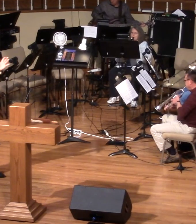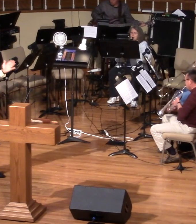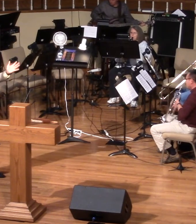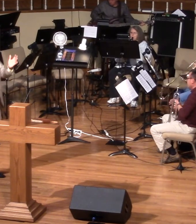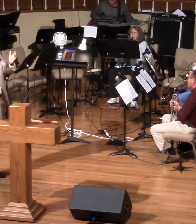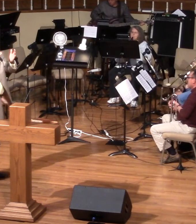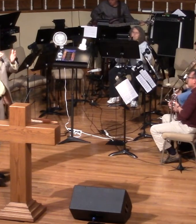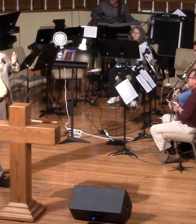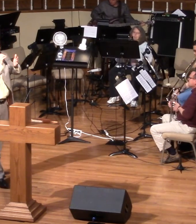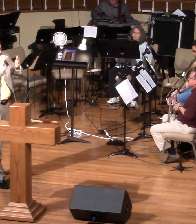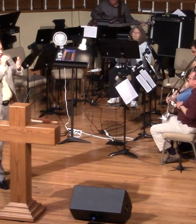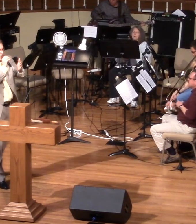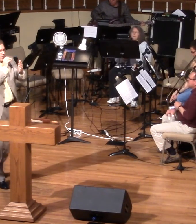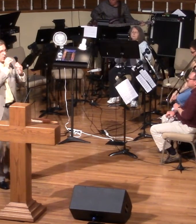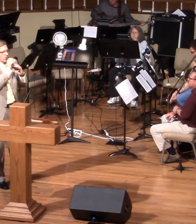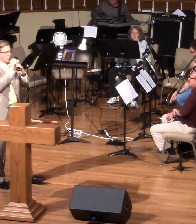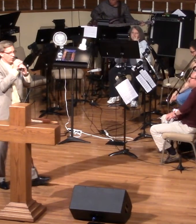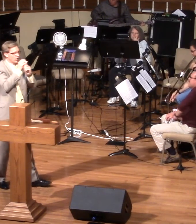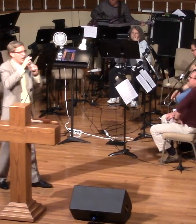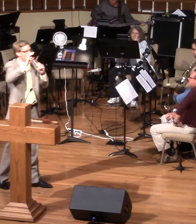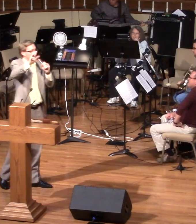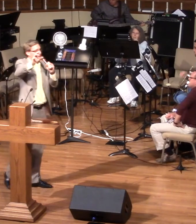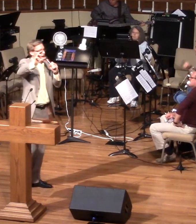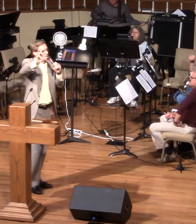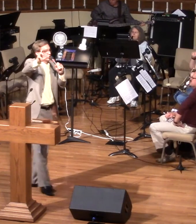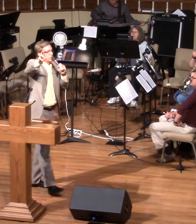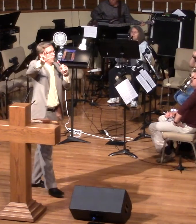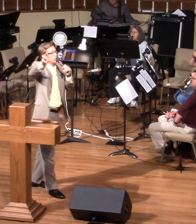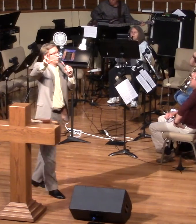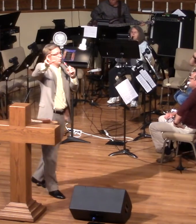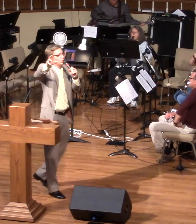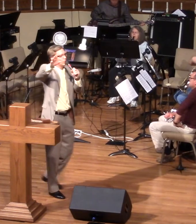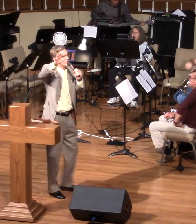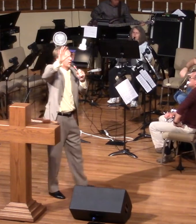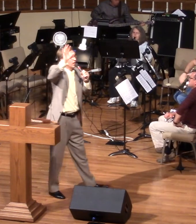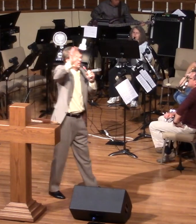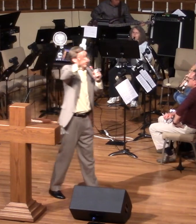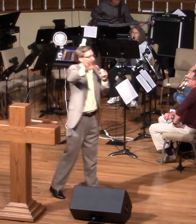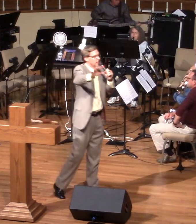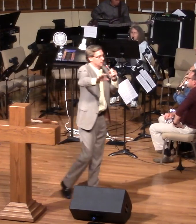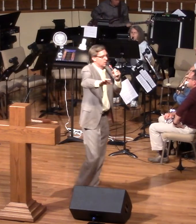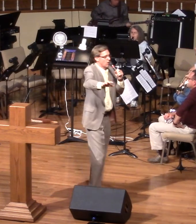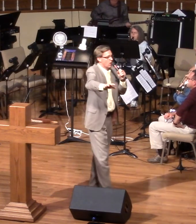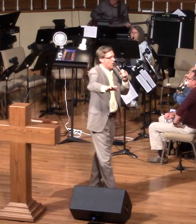Last verse. The earth shall soon